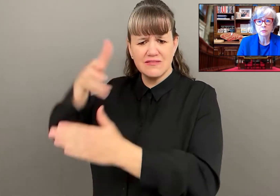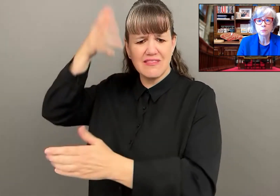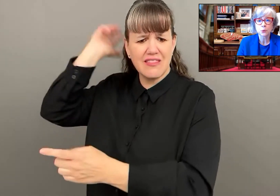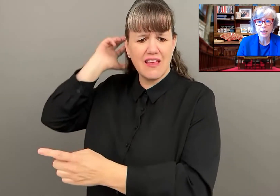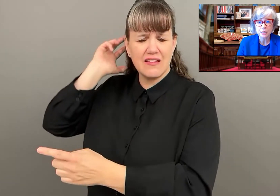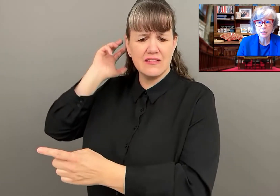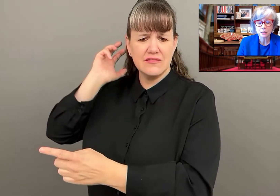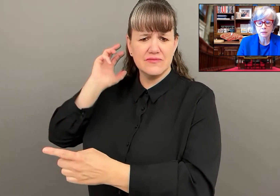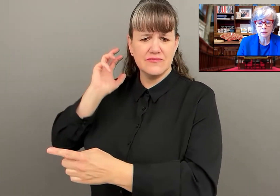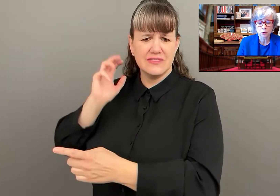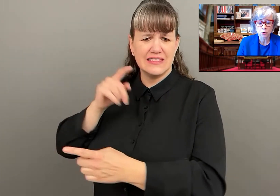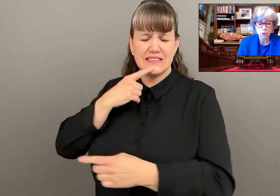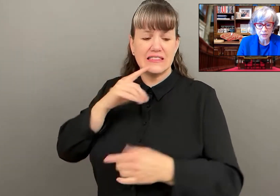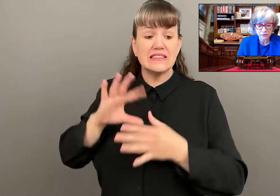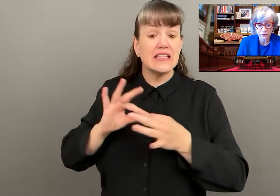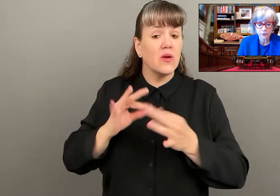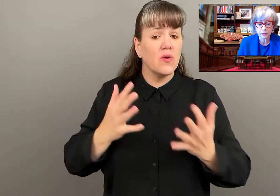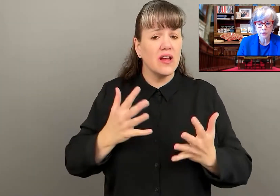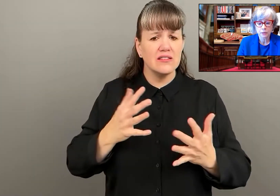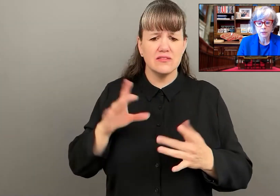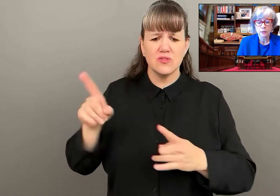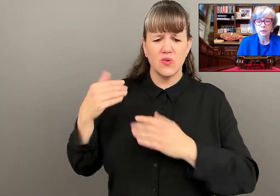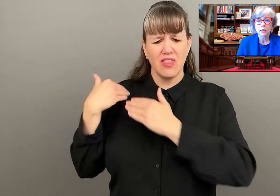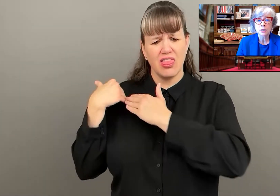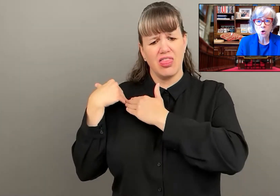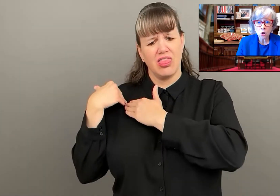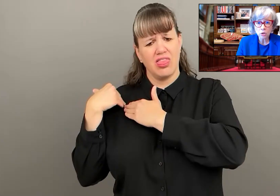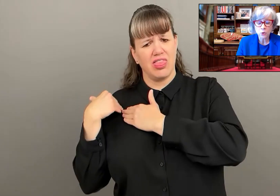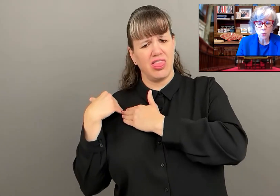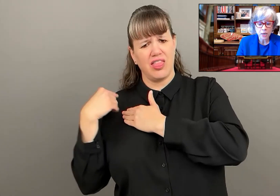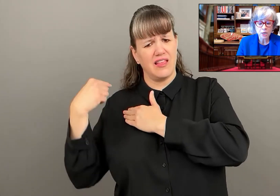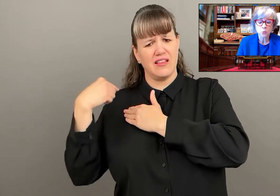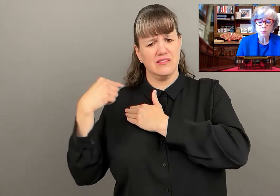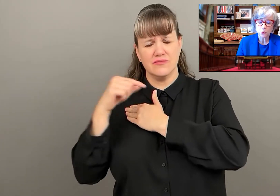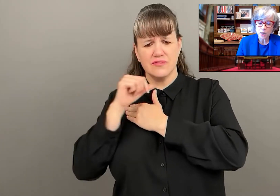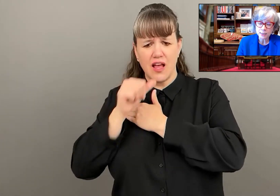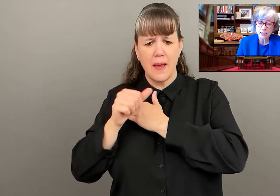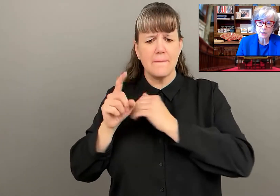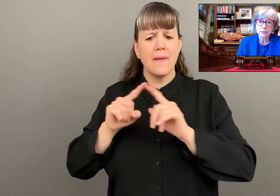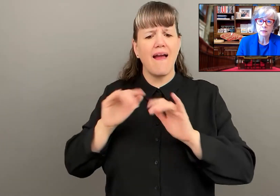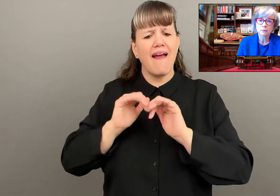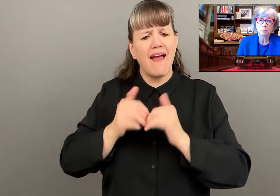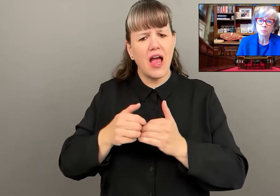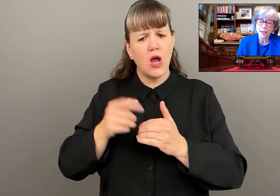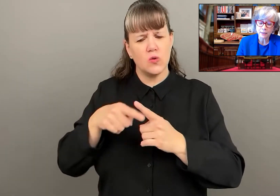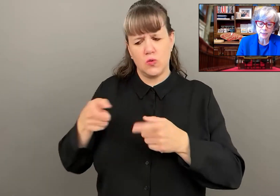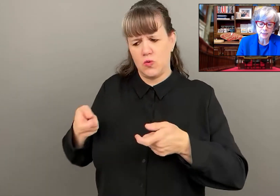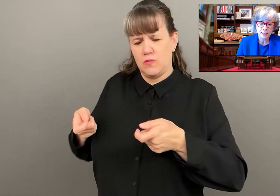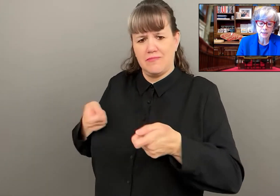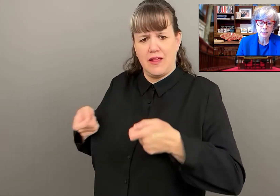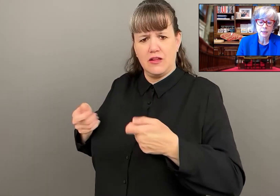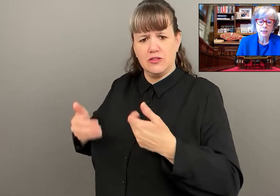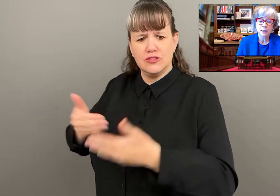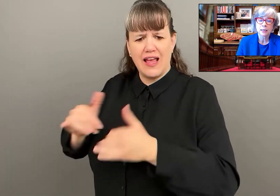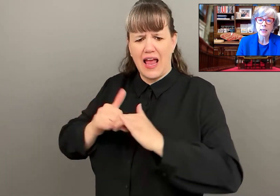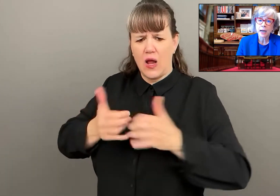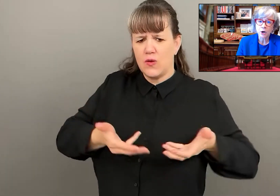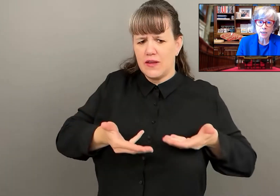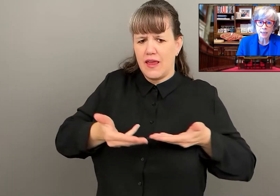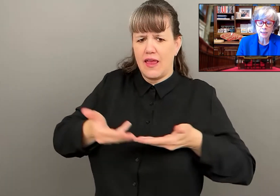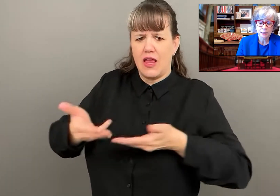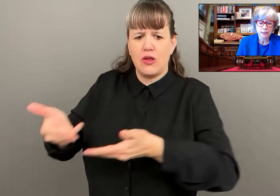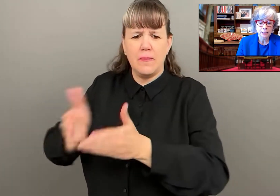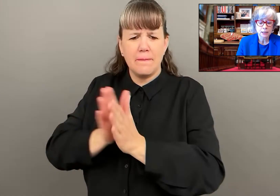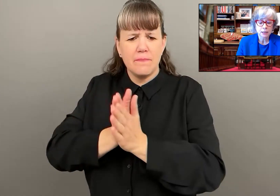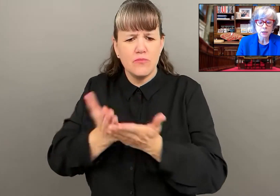Books, bricks, grief. It's all in the way you embrace it, balance it,